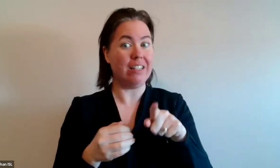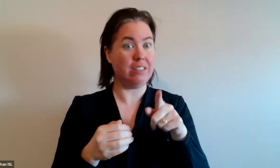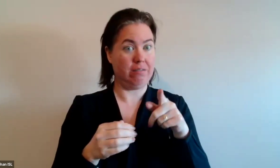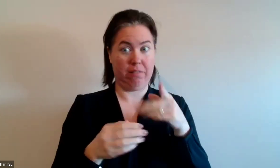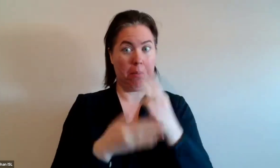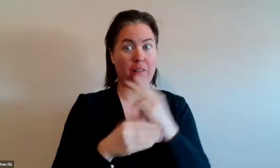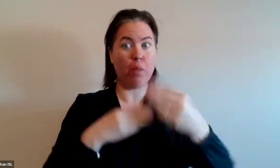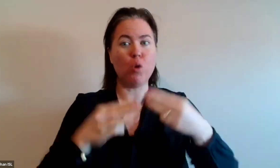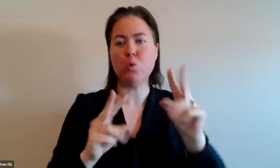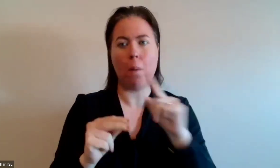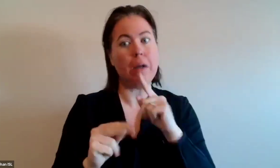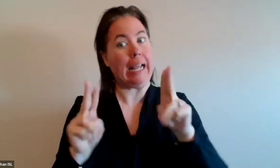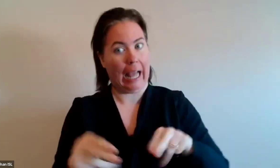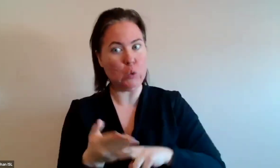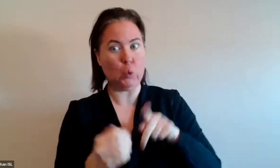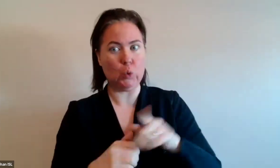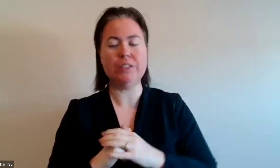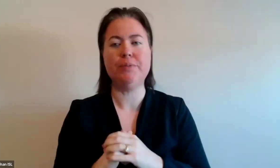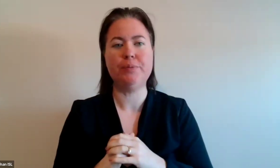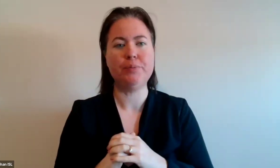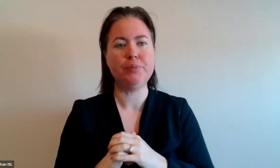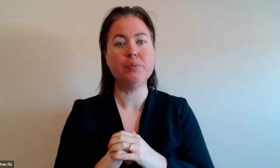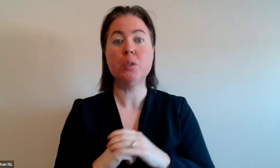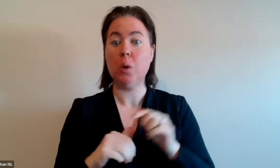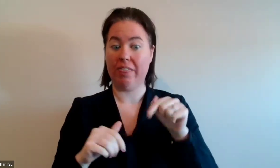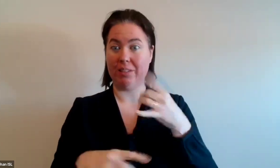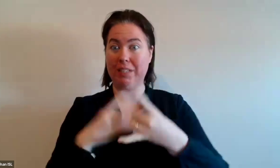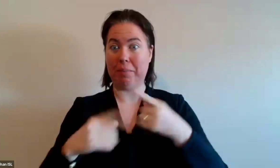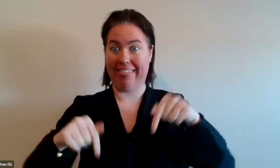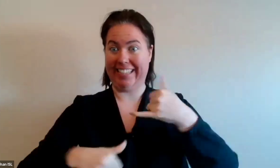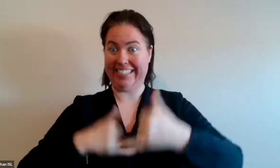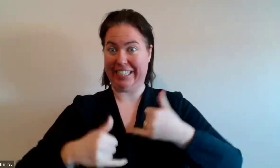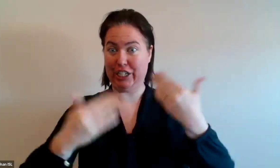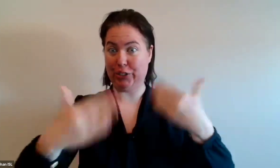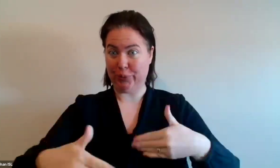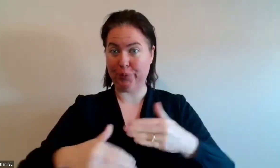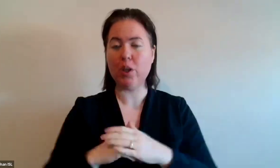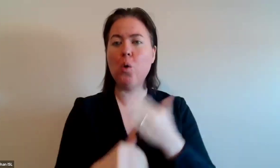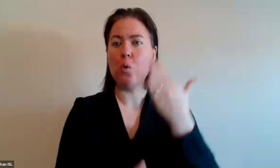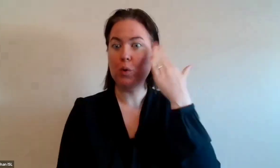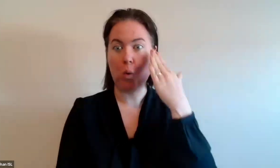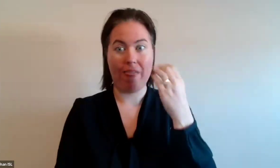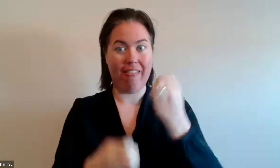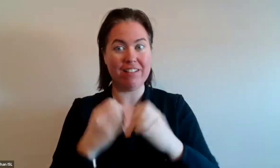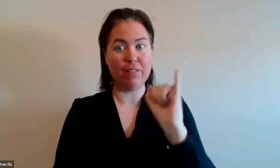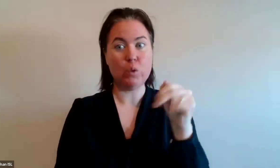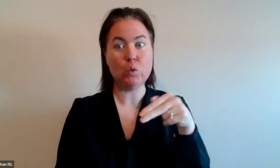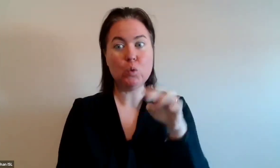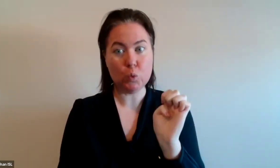So that brings us to what's happening this year. And we know now that by the end of June,